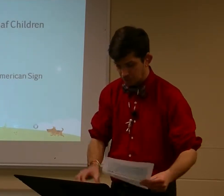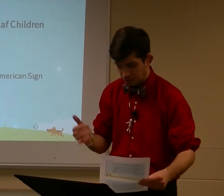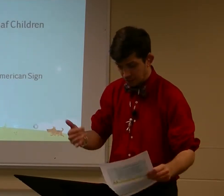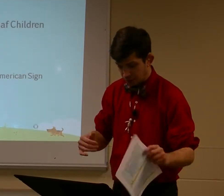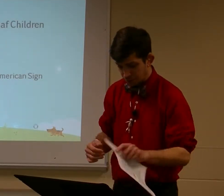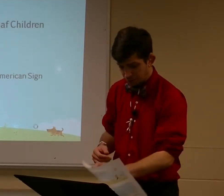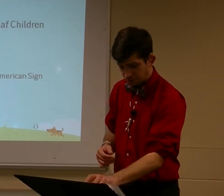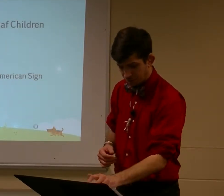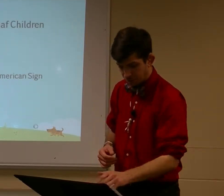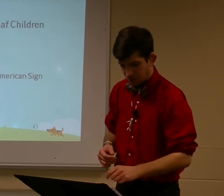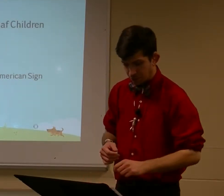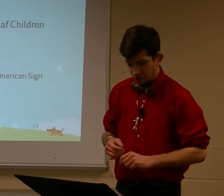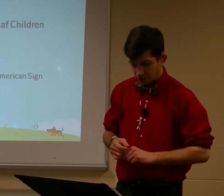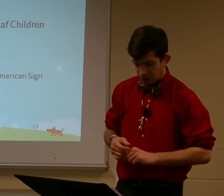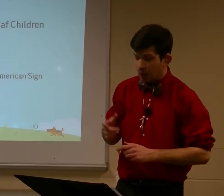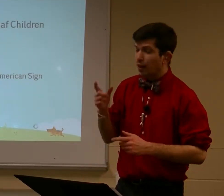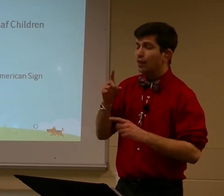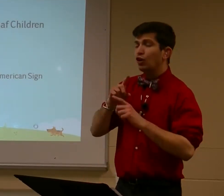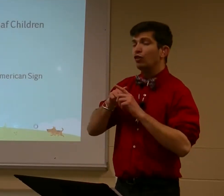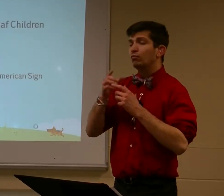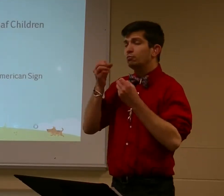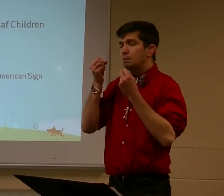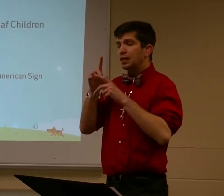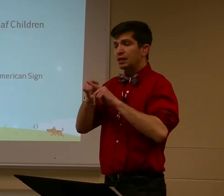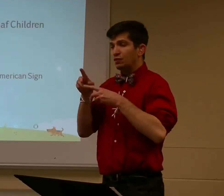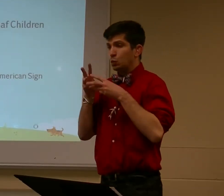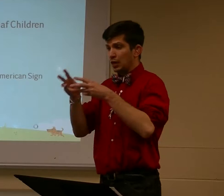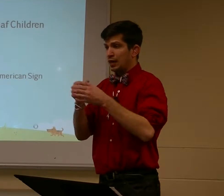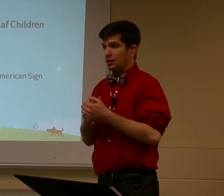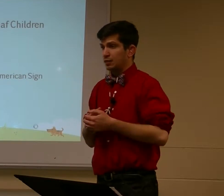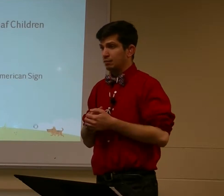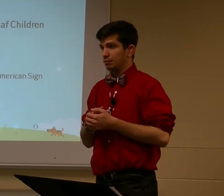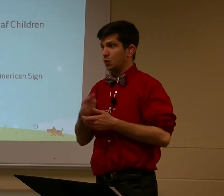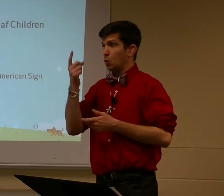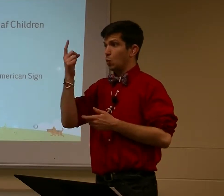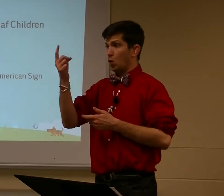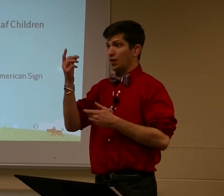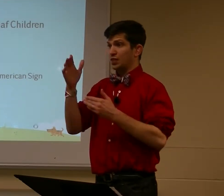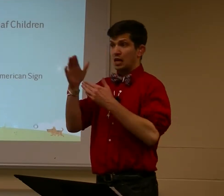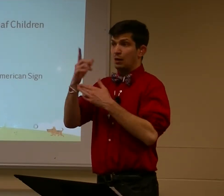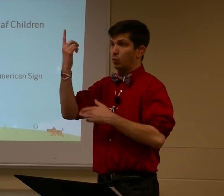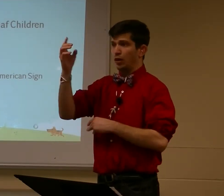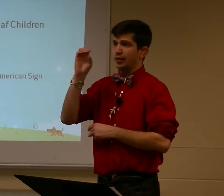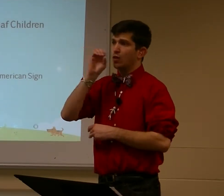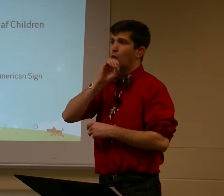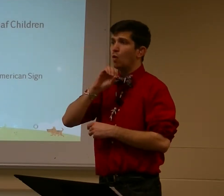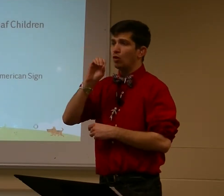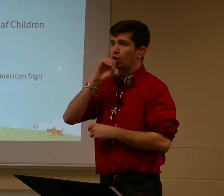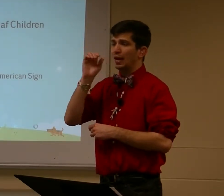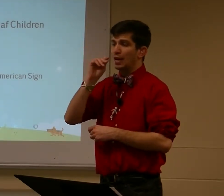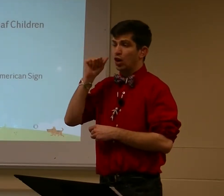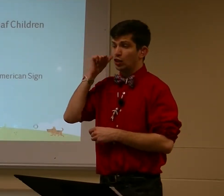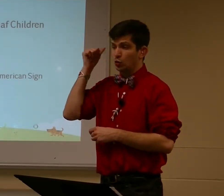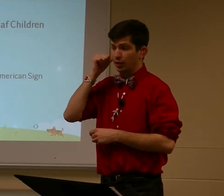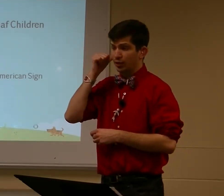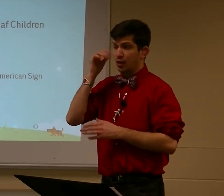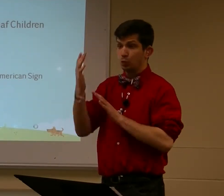Now, there are many different ways. One of the top one, oral and auditory